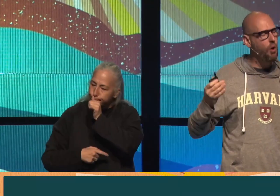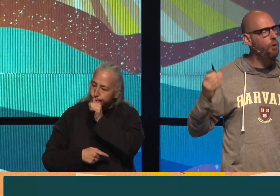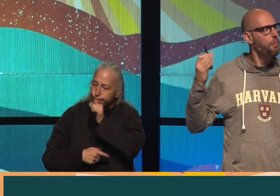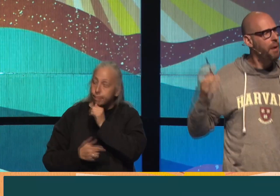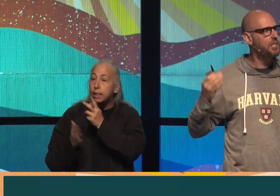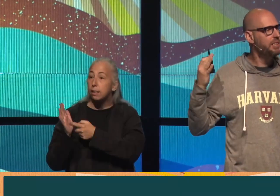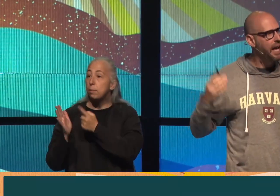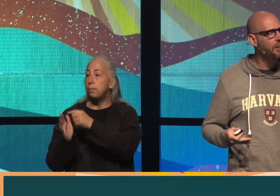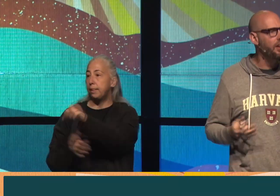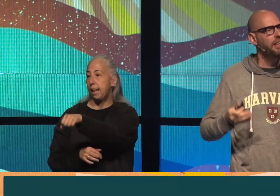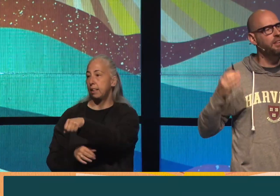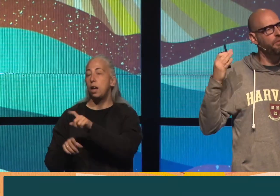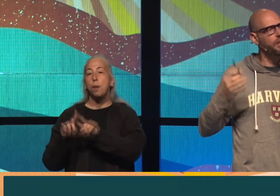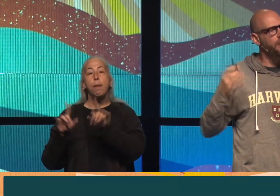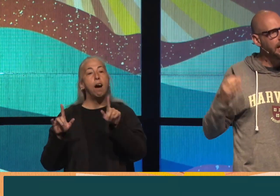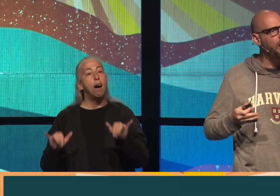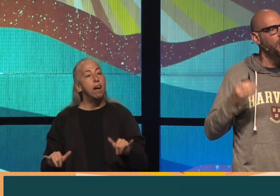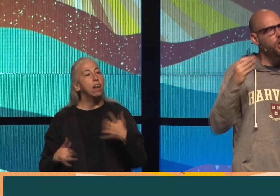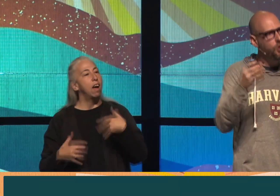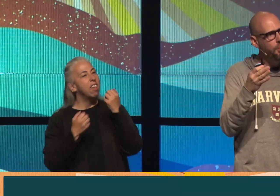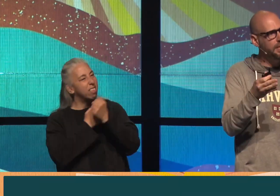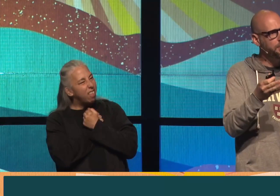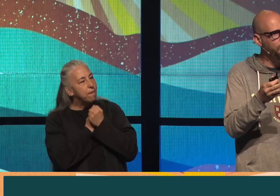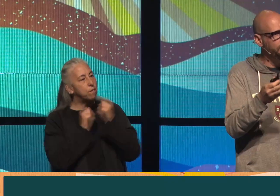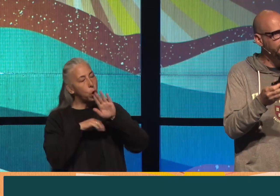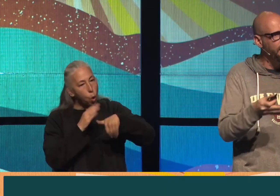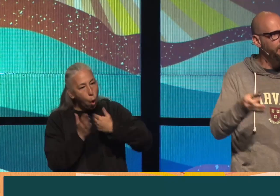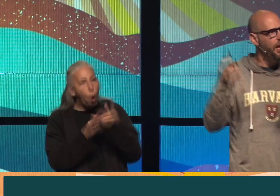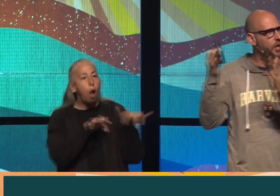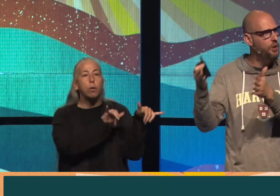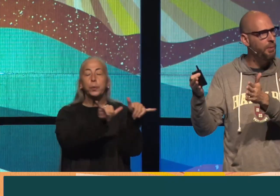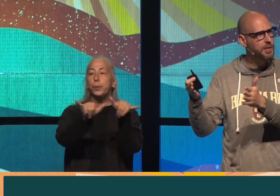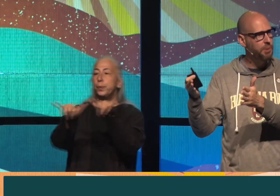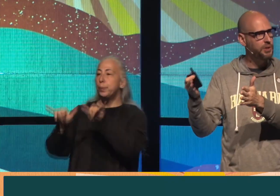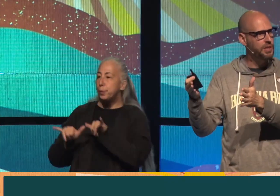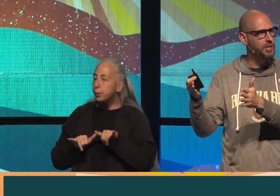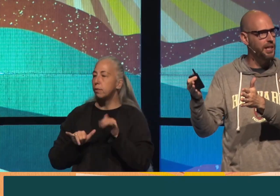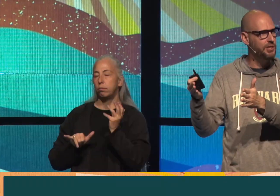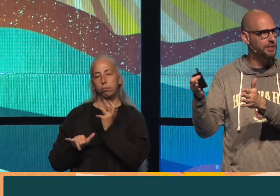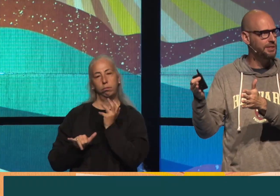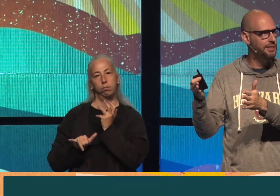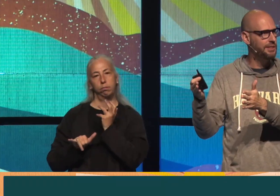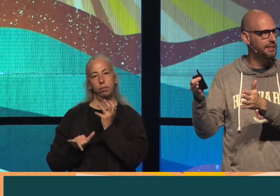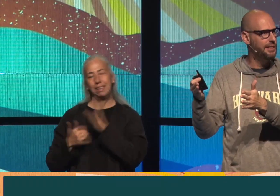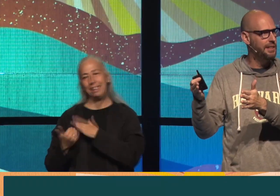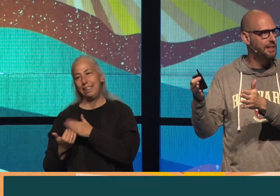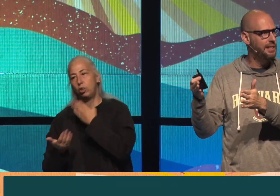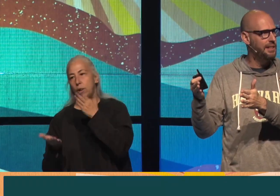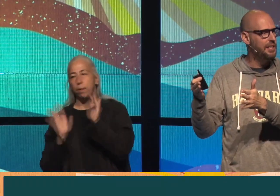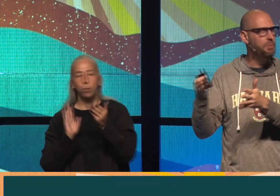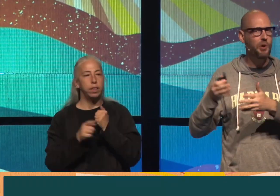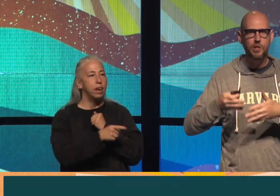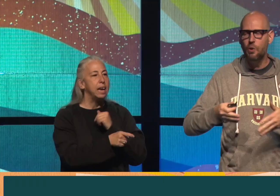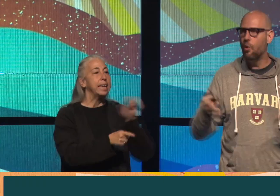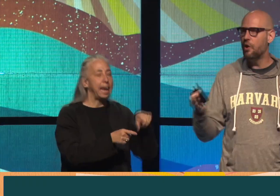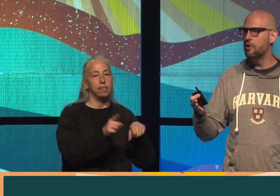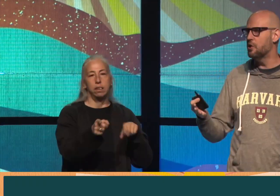is so much lighter than figuring out who am I supposed to love and who am I supposed to judge.